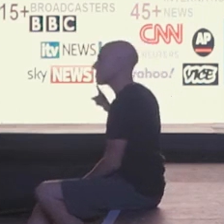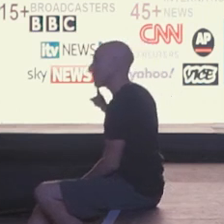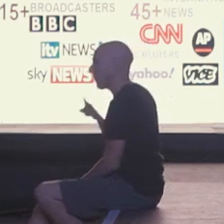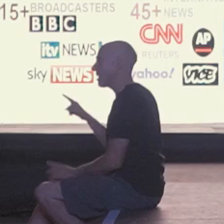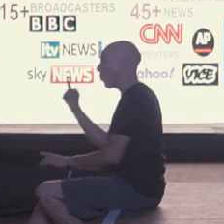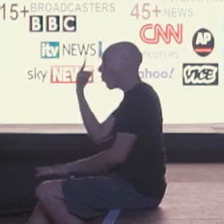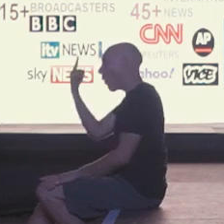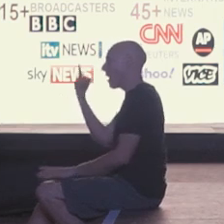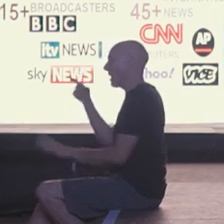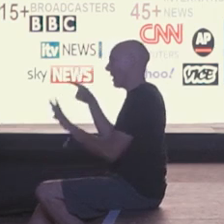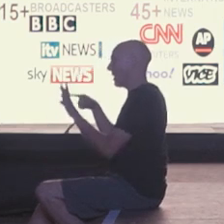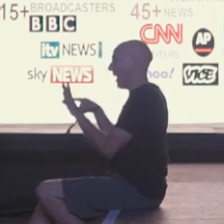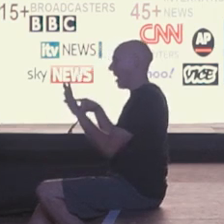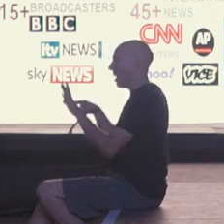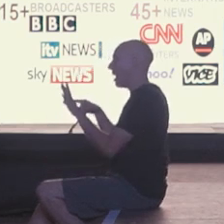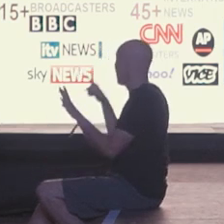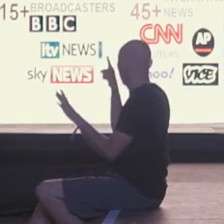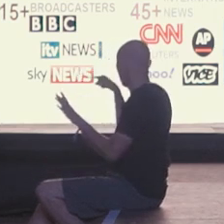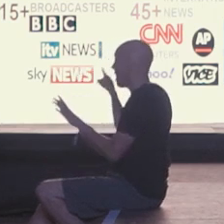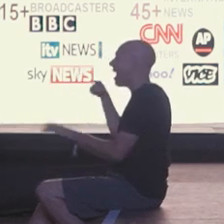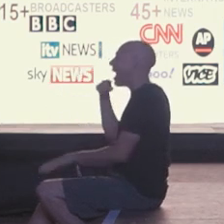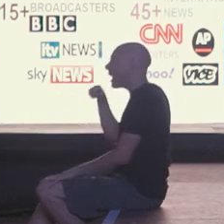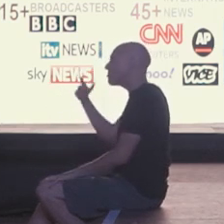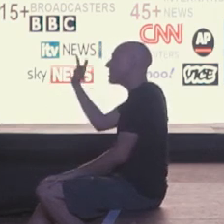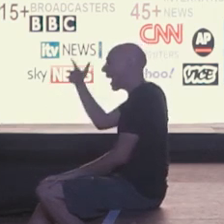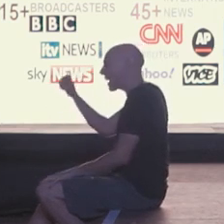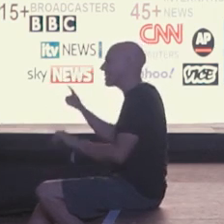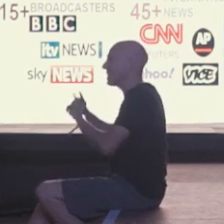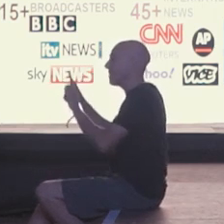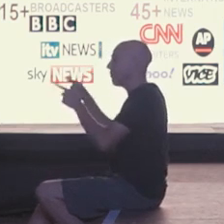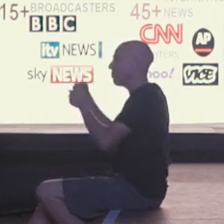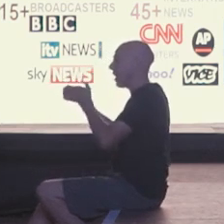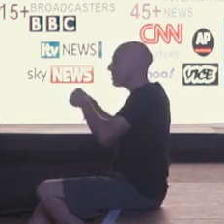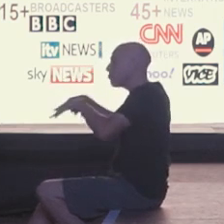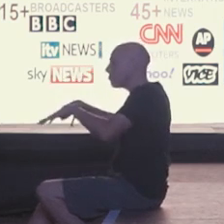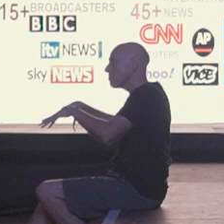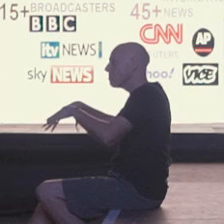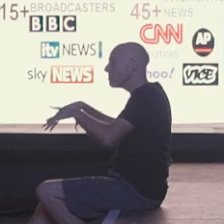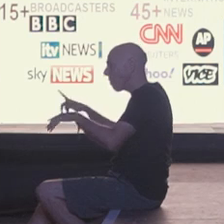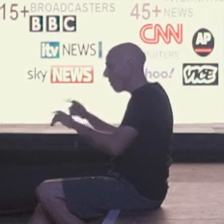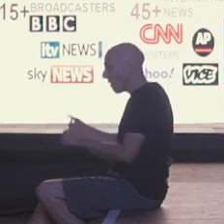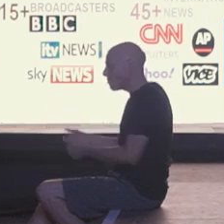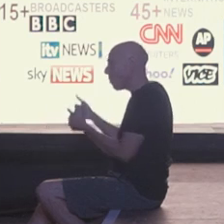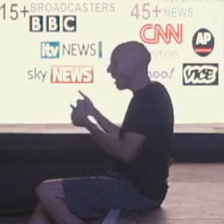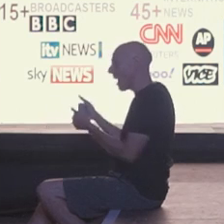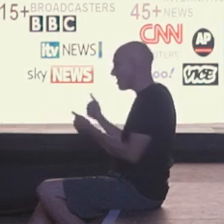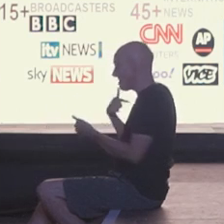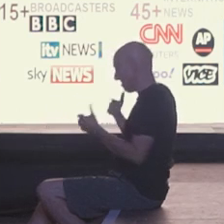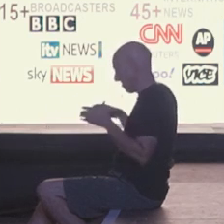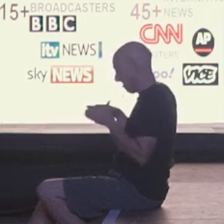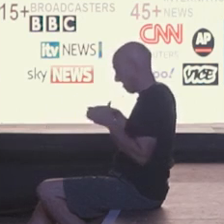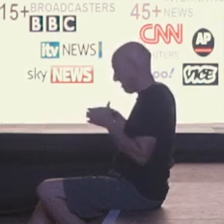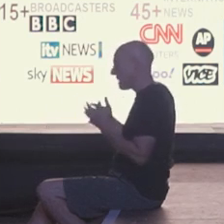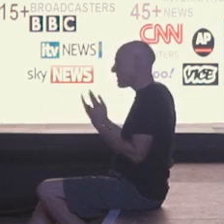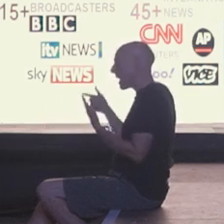press appearances across various media outlets. And this is like, I think, pretty good for a relatively ragtag group of 10 people